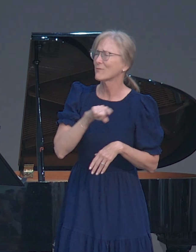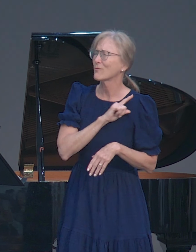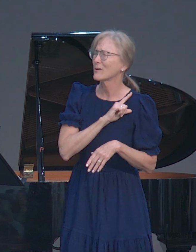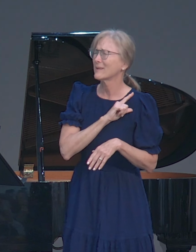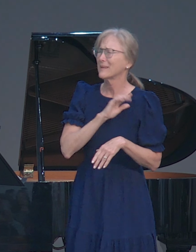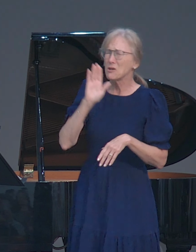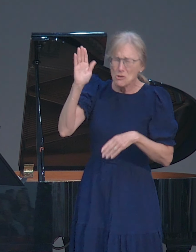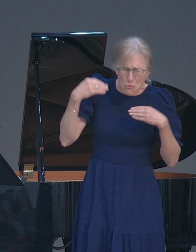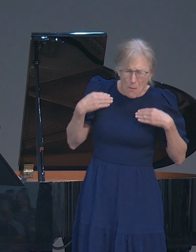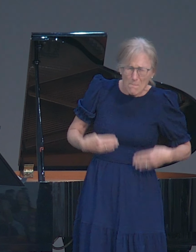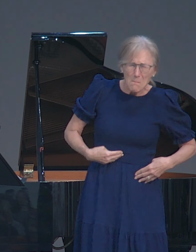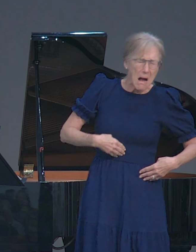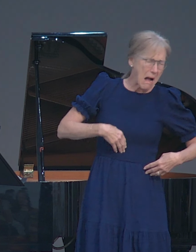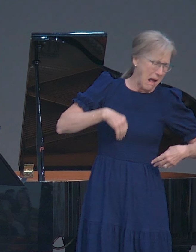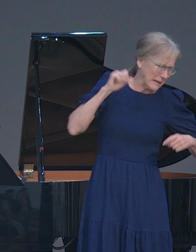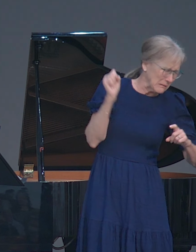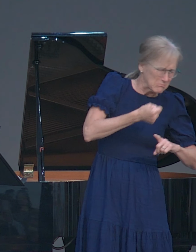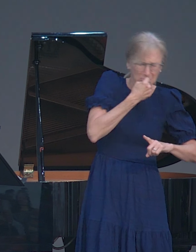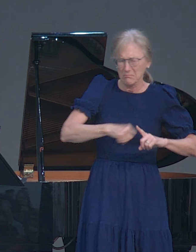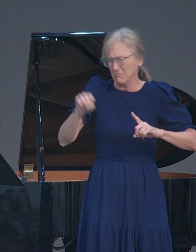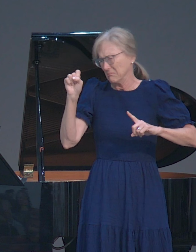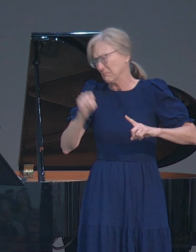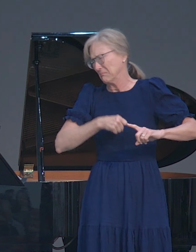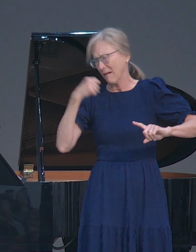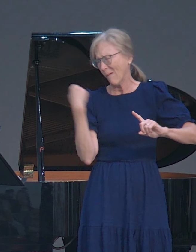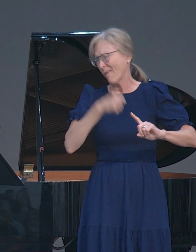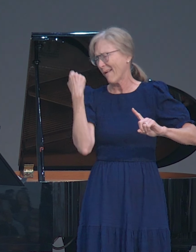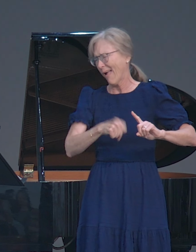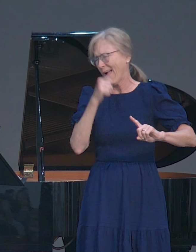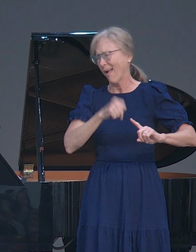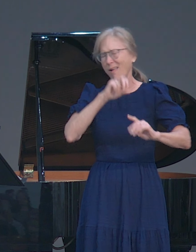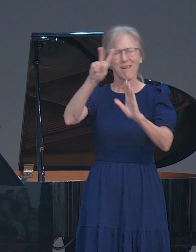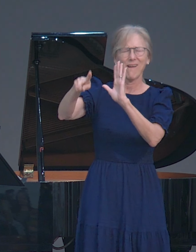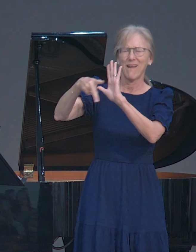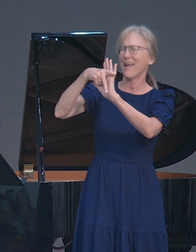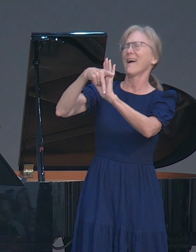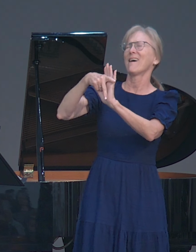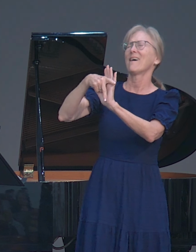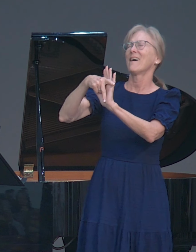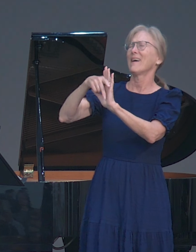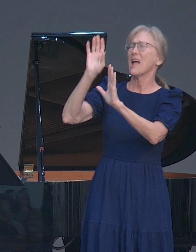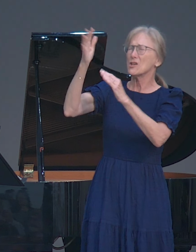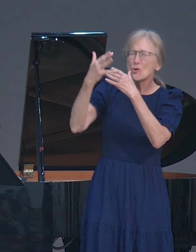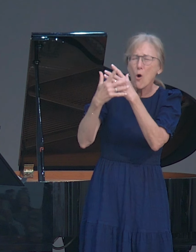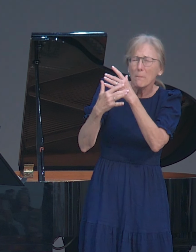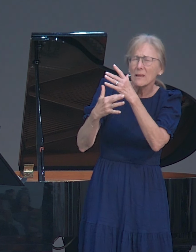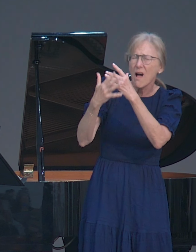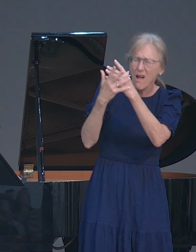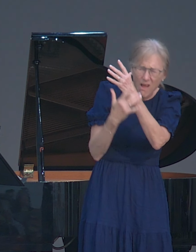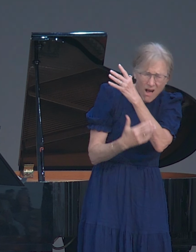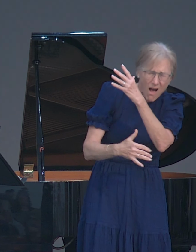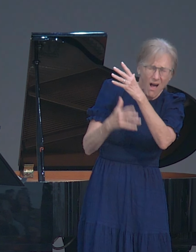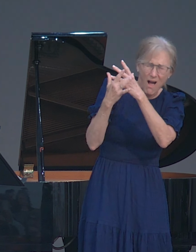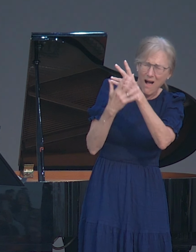brutally beaten, Lord, and hung on a cross. Lord, and allowed your blood to be the